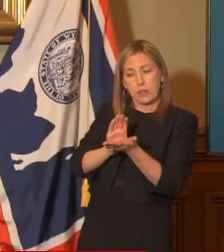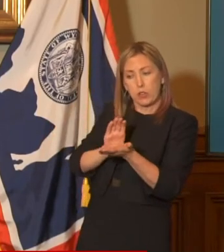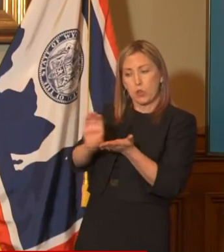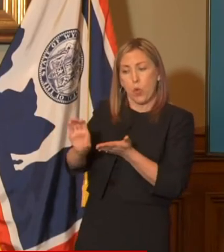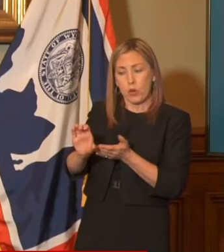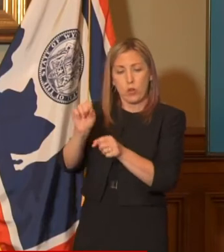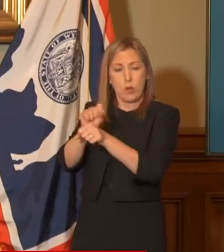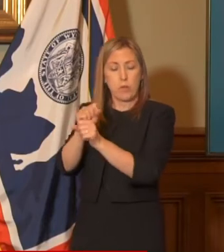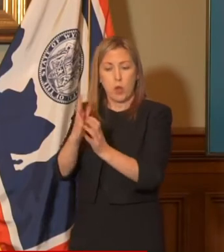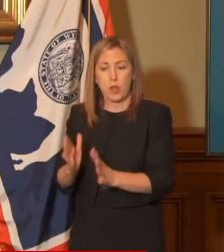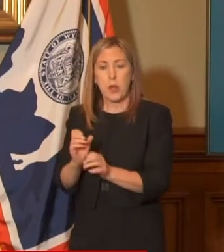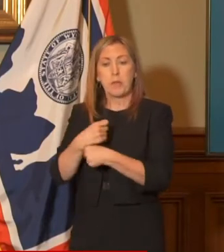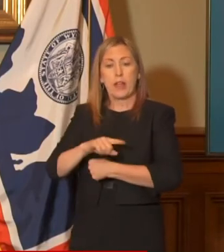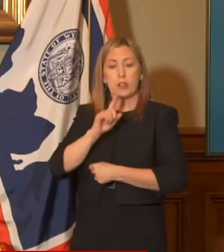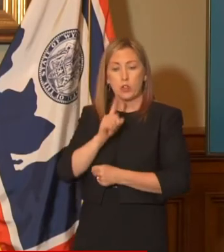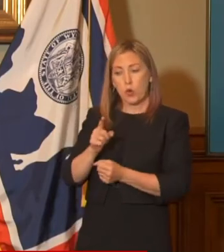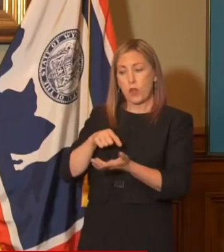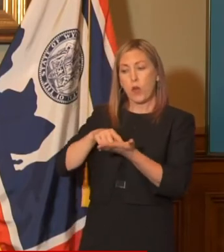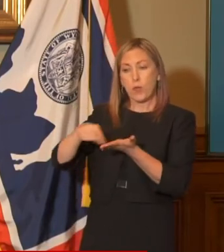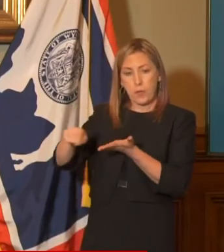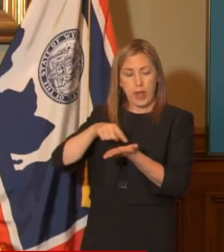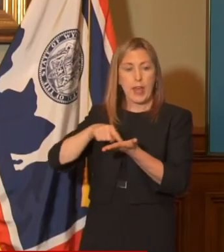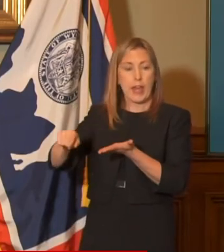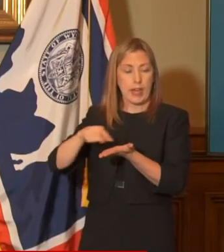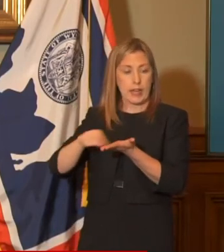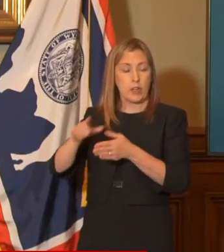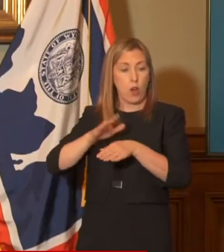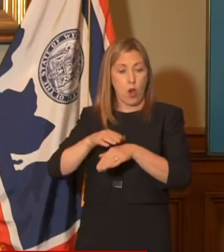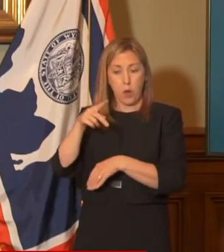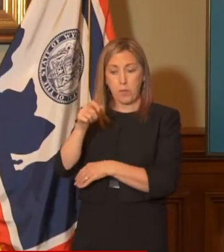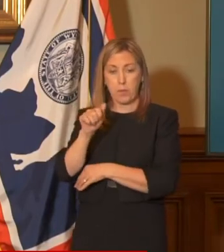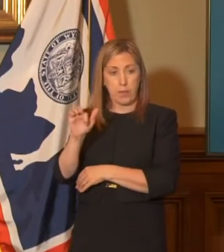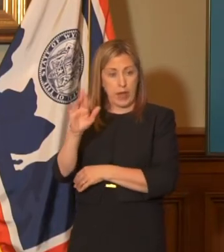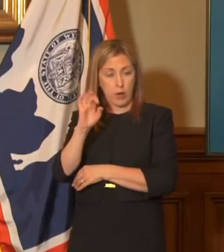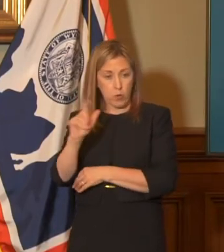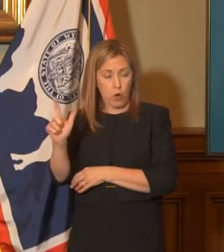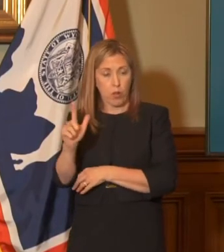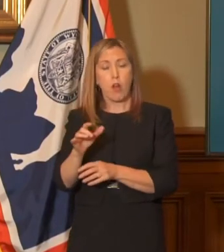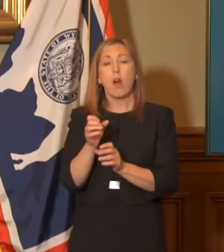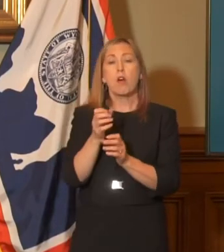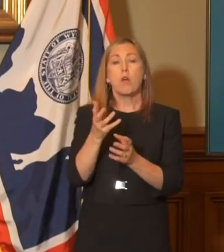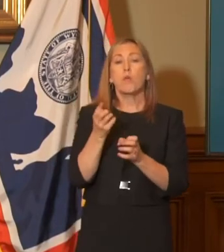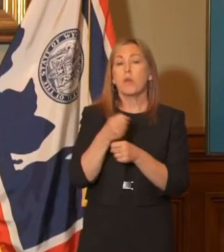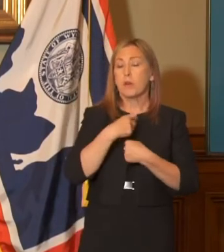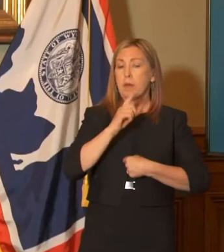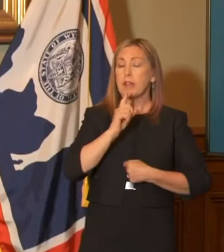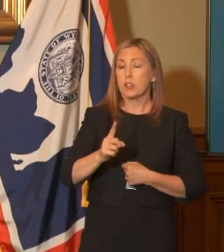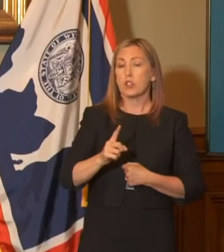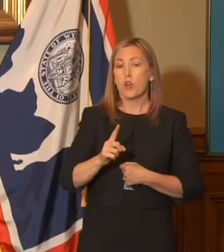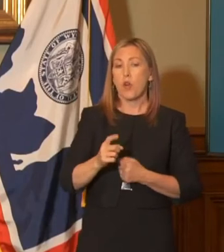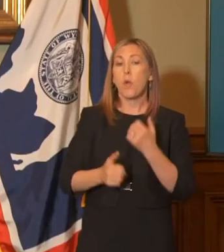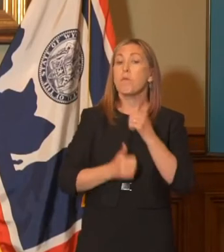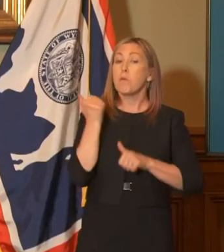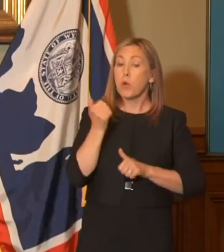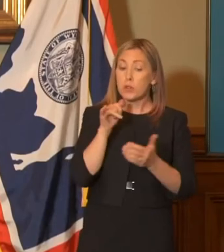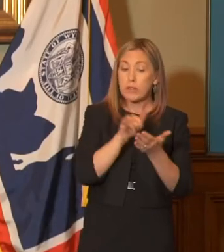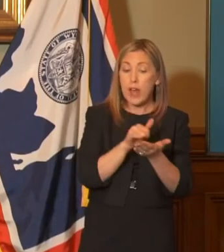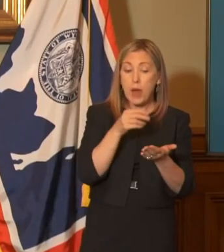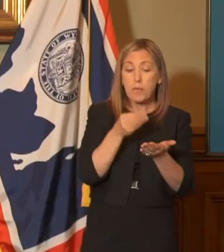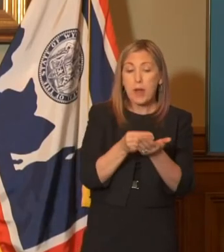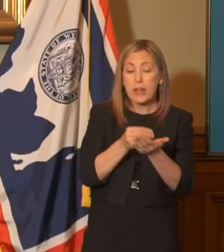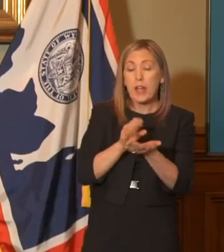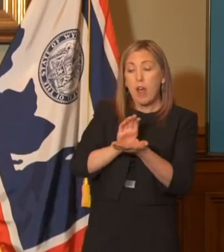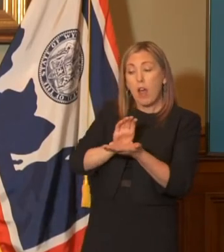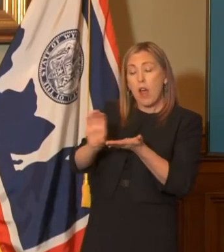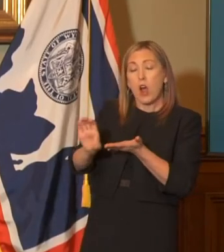on the payroll and they're still being paid. And we want to make sure the bulk of that money goes to small employers. But